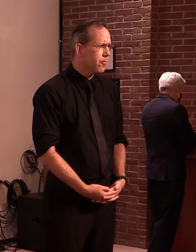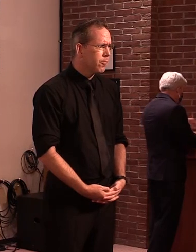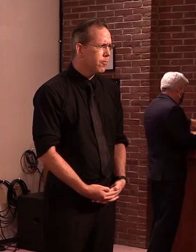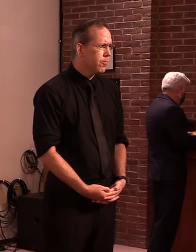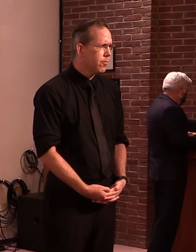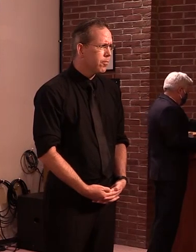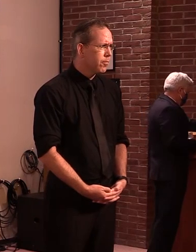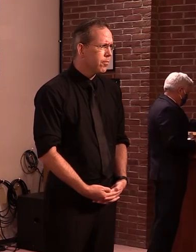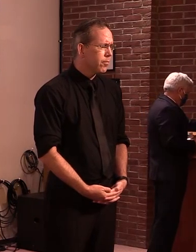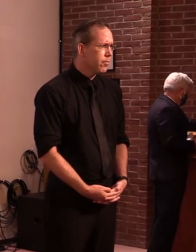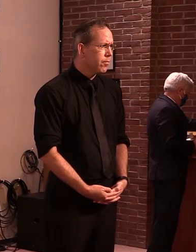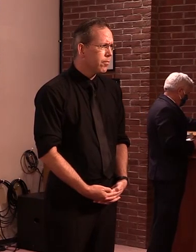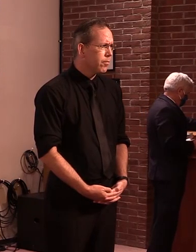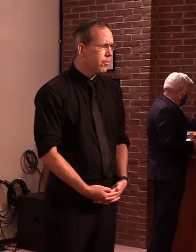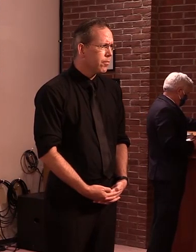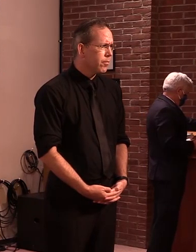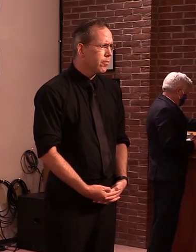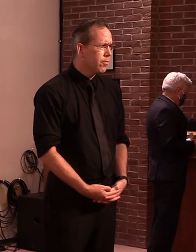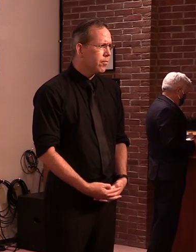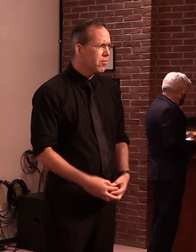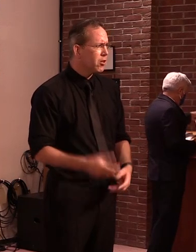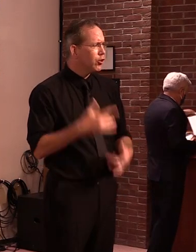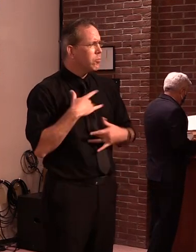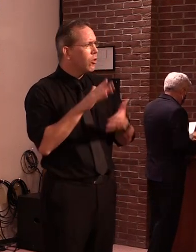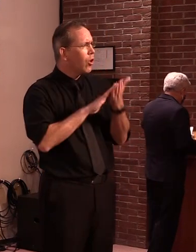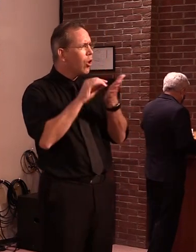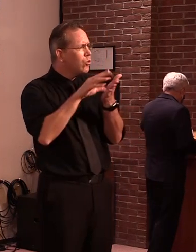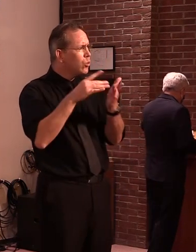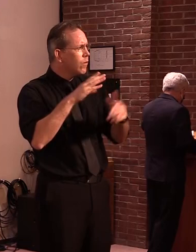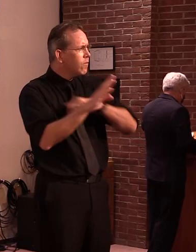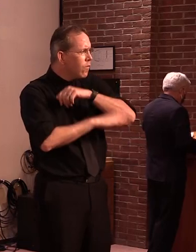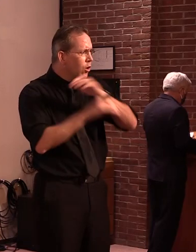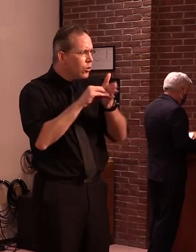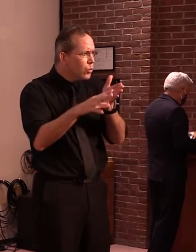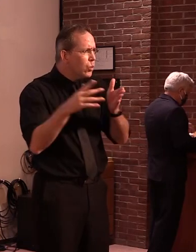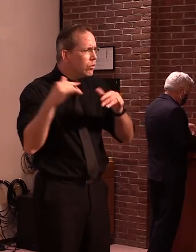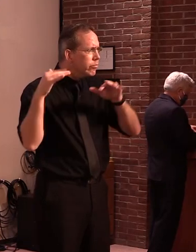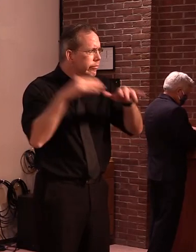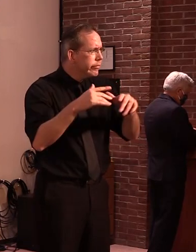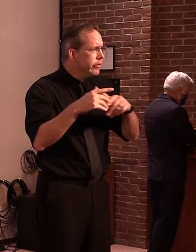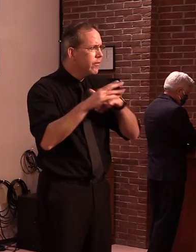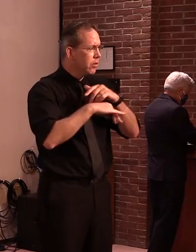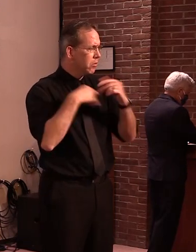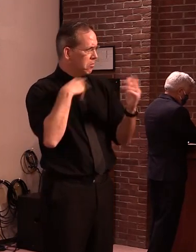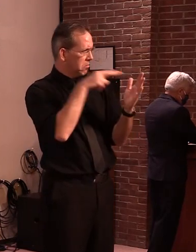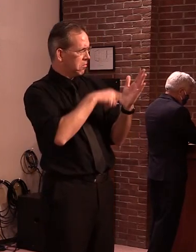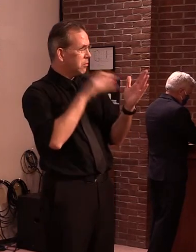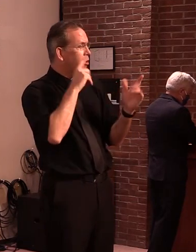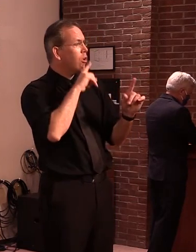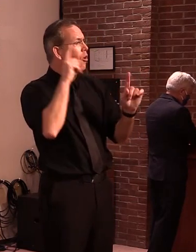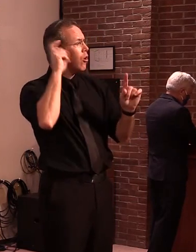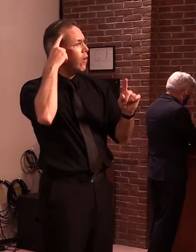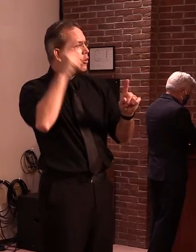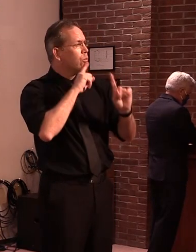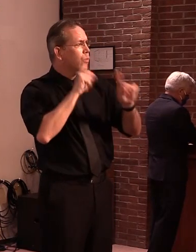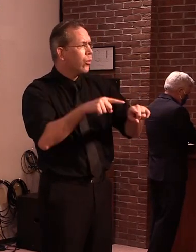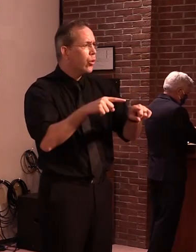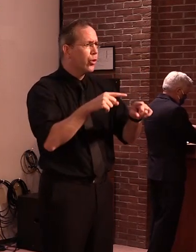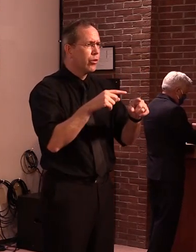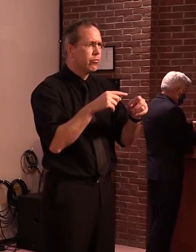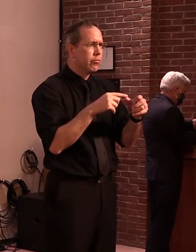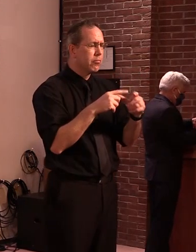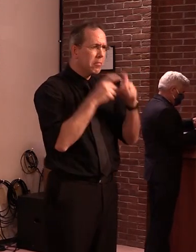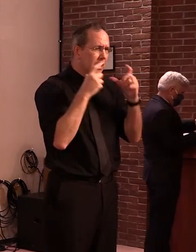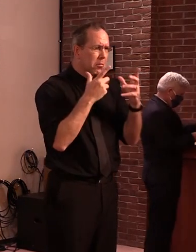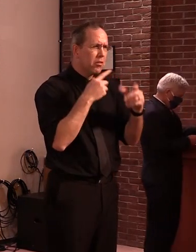that it right now only lasts until August 15th, and I know it can be extended, but I'm just wondering why currently